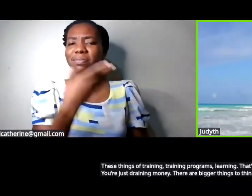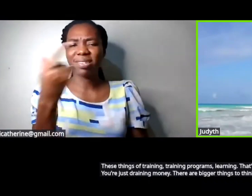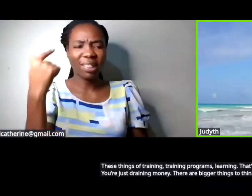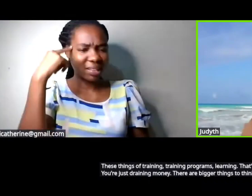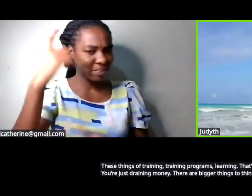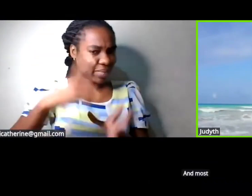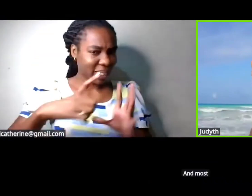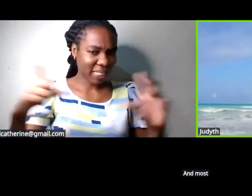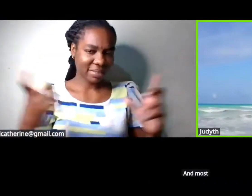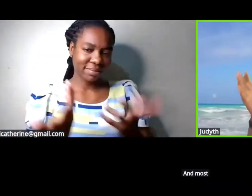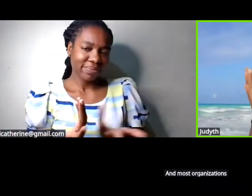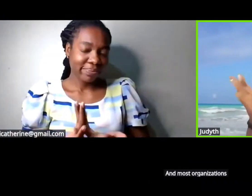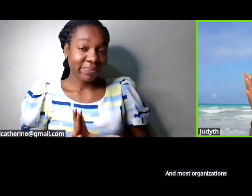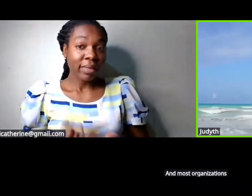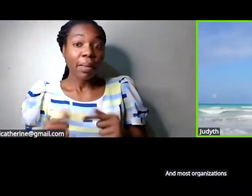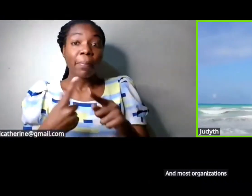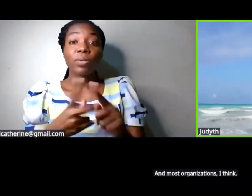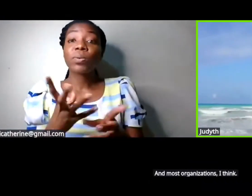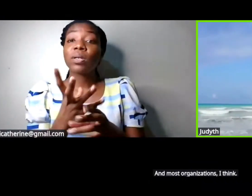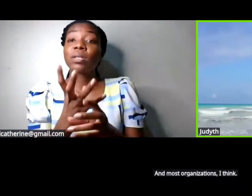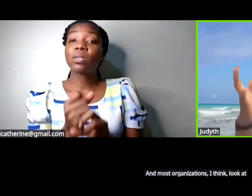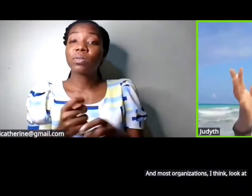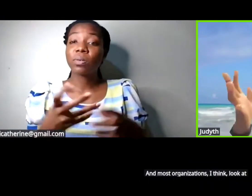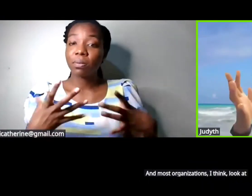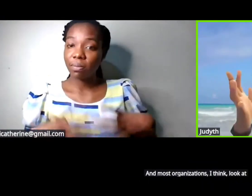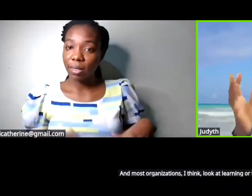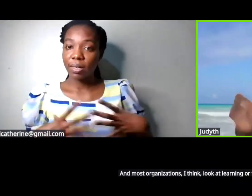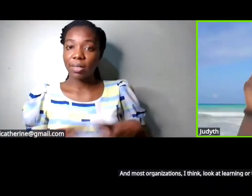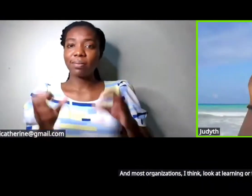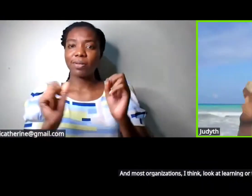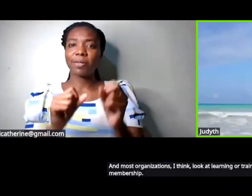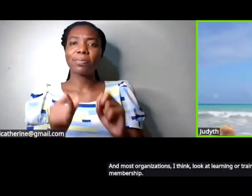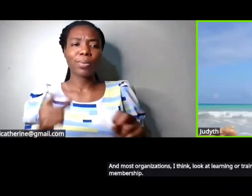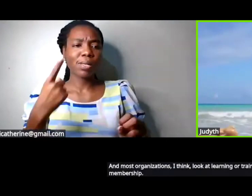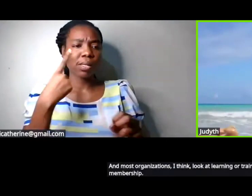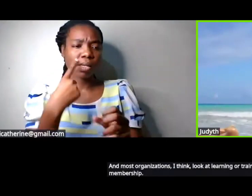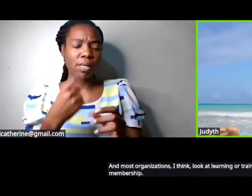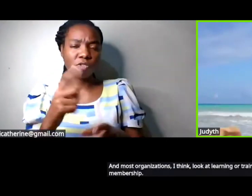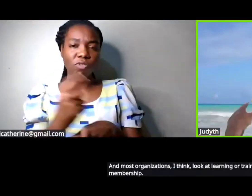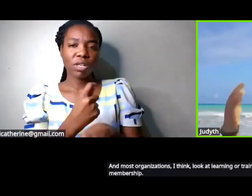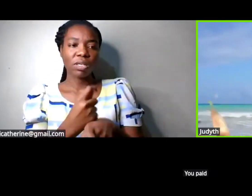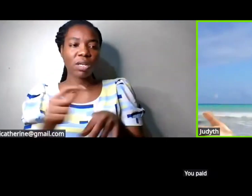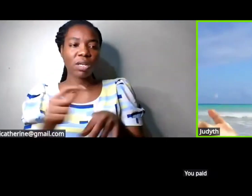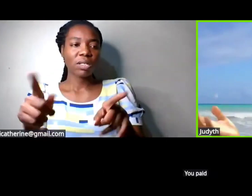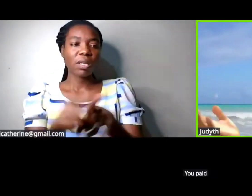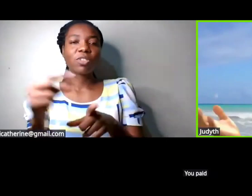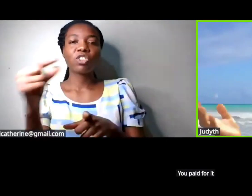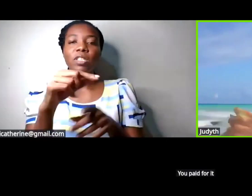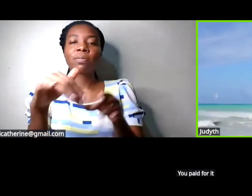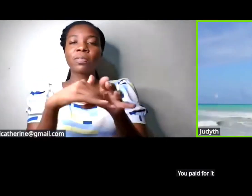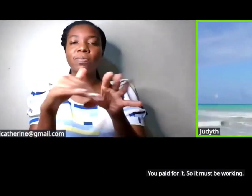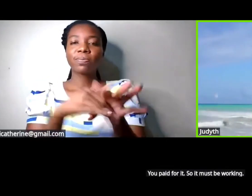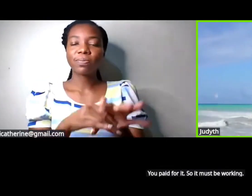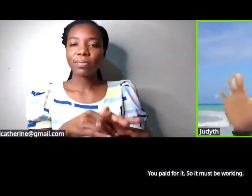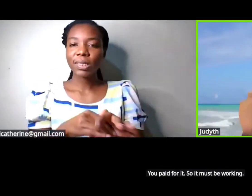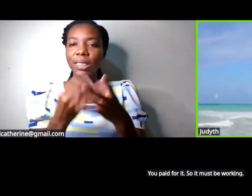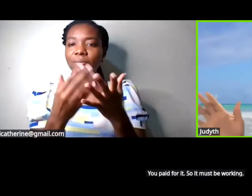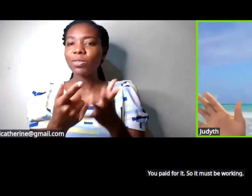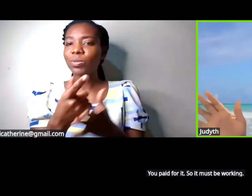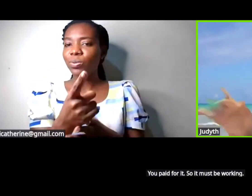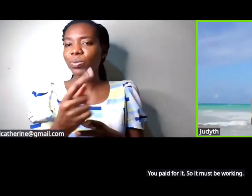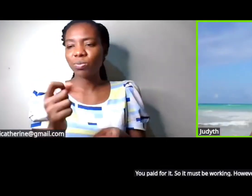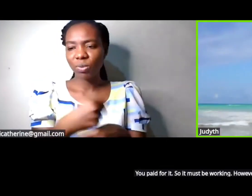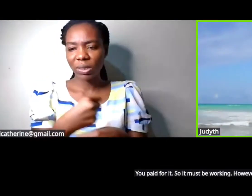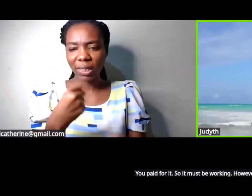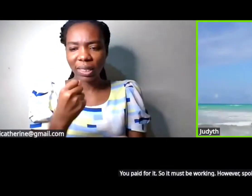most organizations, I think, look at learning or training like a gym membership. You paid for it, so it must be working. However, spoiler